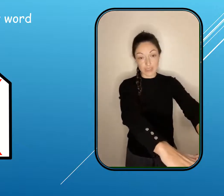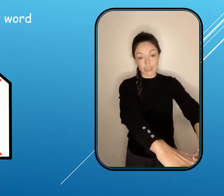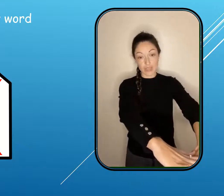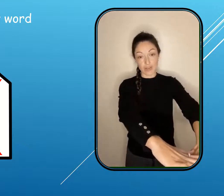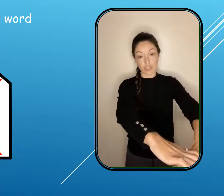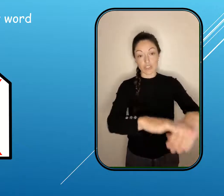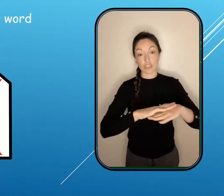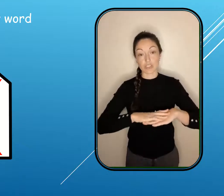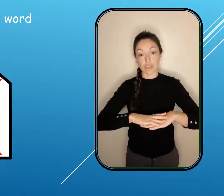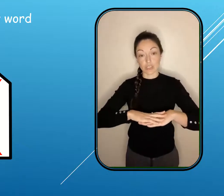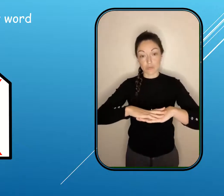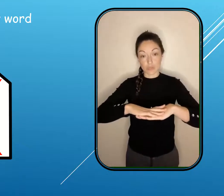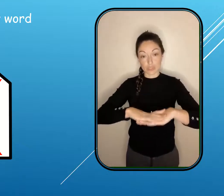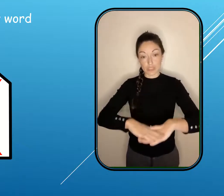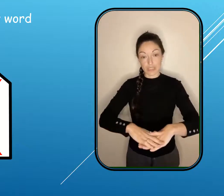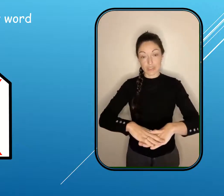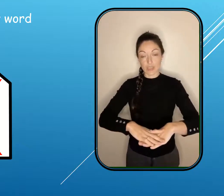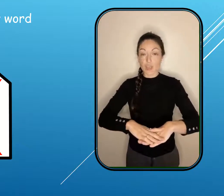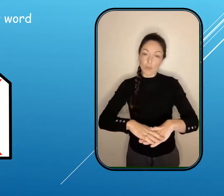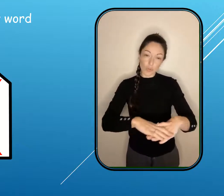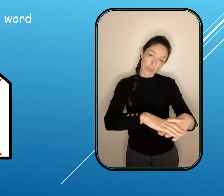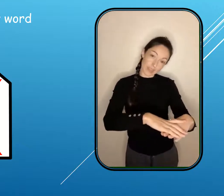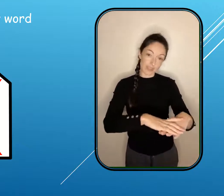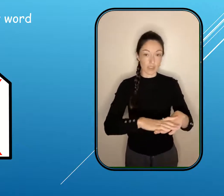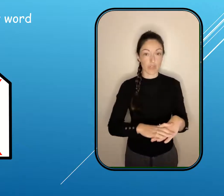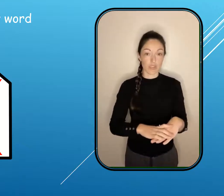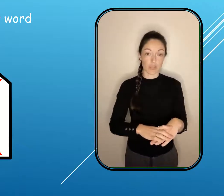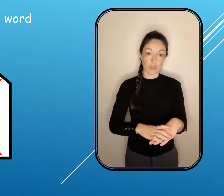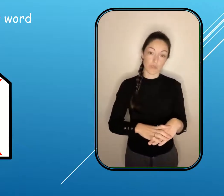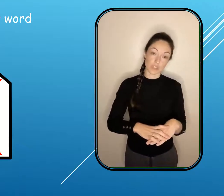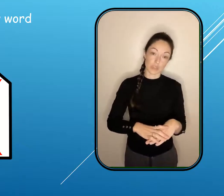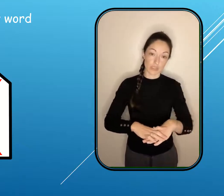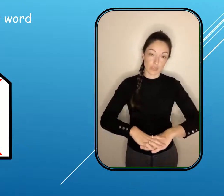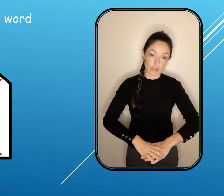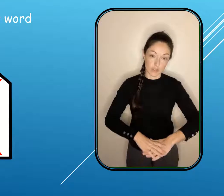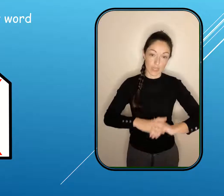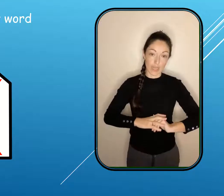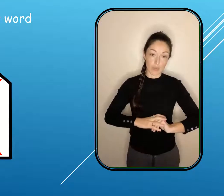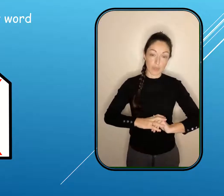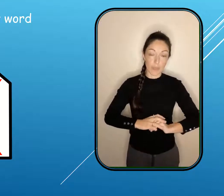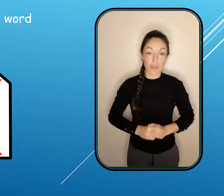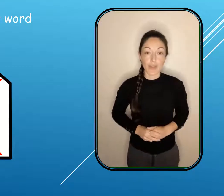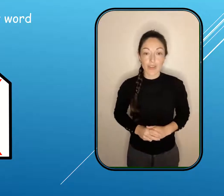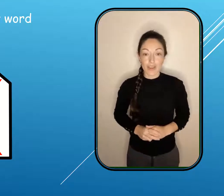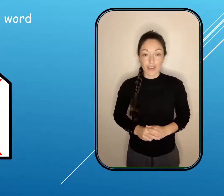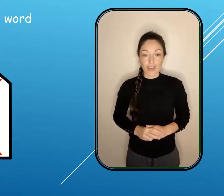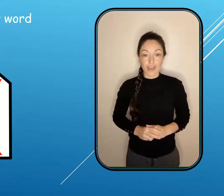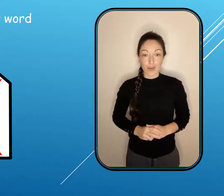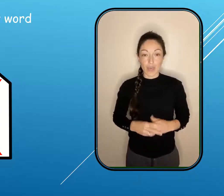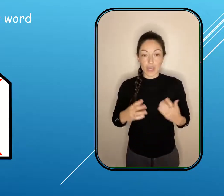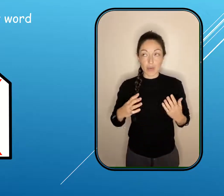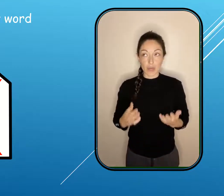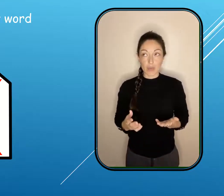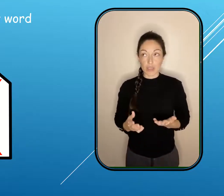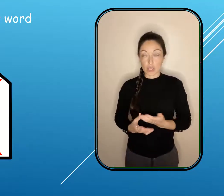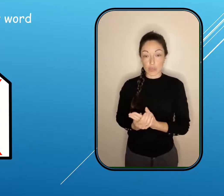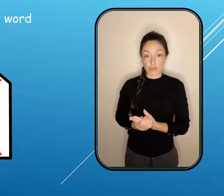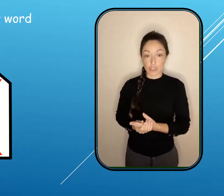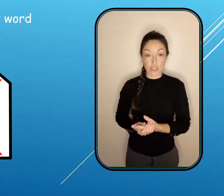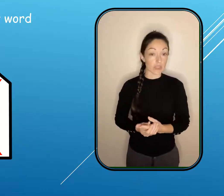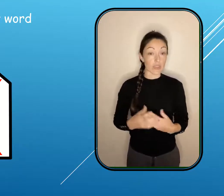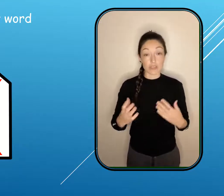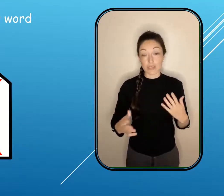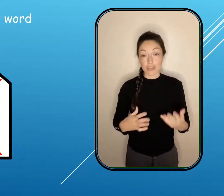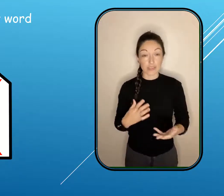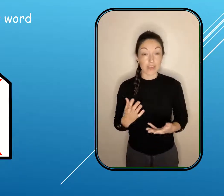sit down, and just do the sign for sit, but probably in the direction I want them to go and sit, not on my lap. It might be that you have a